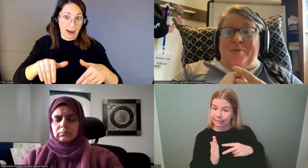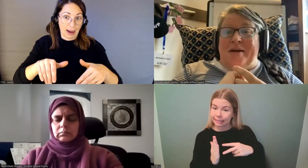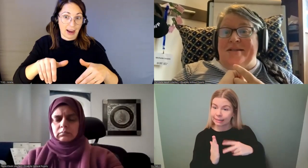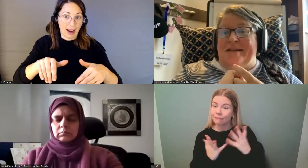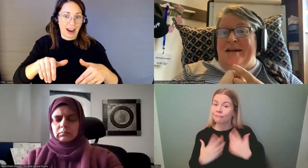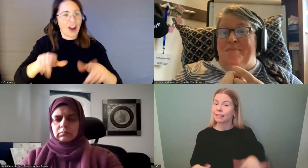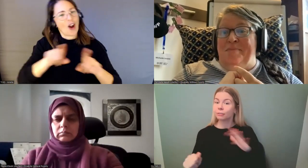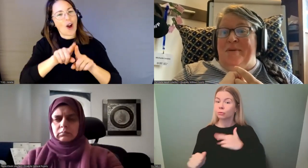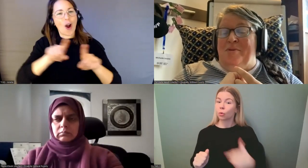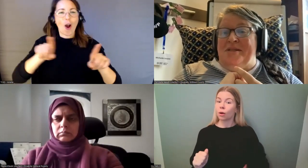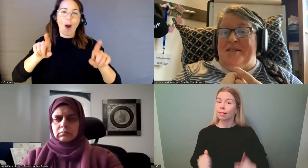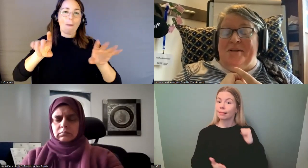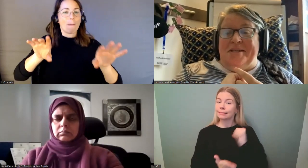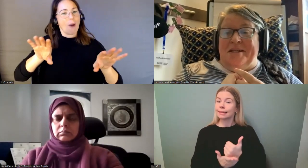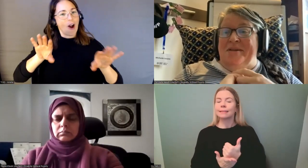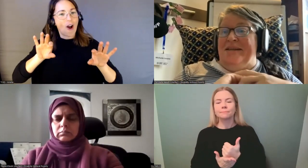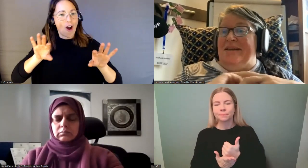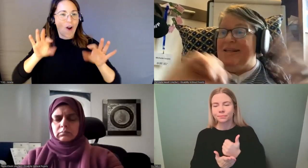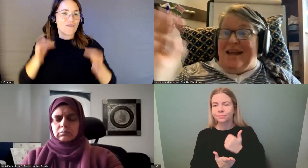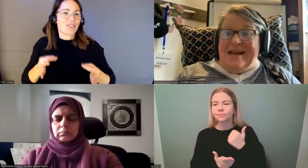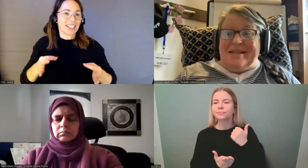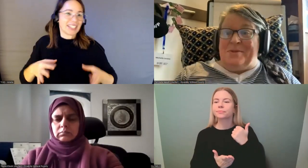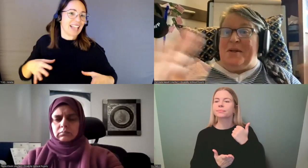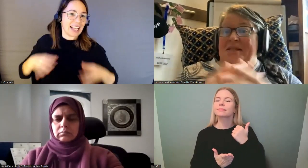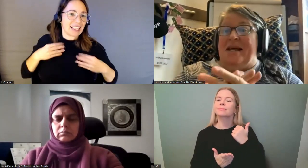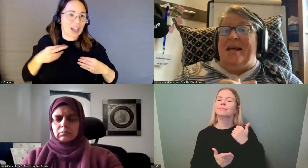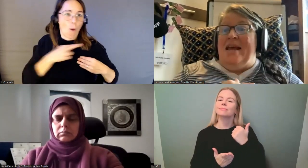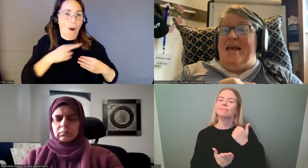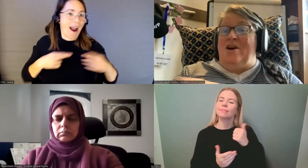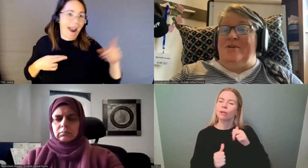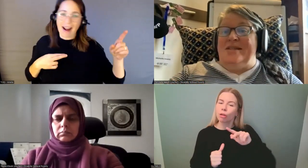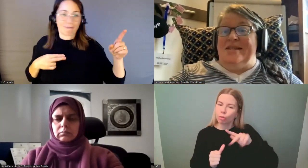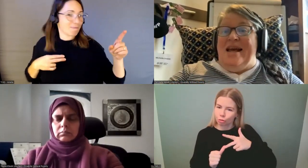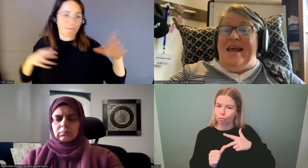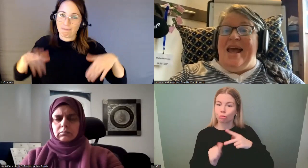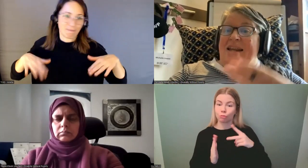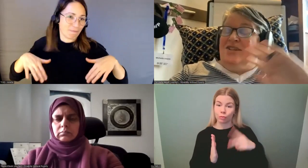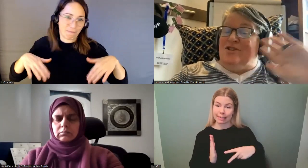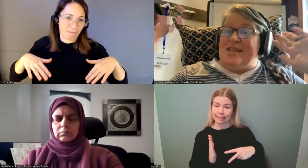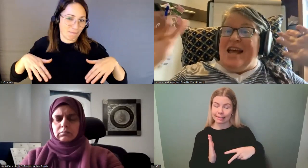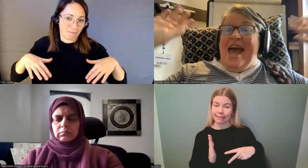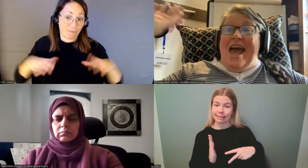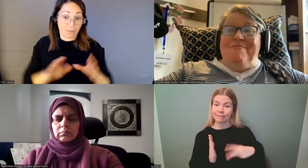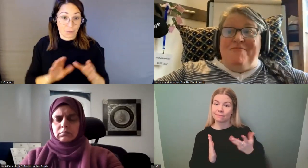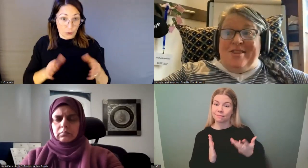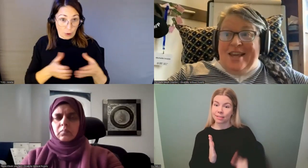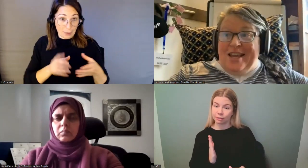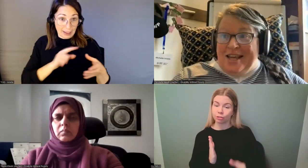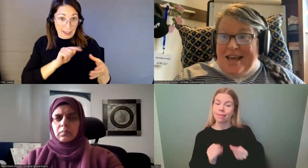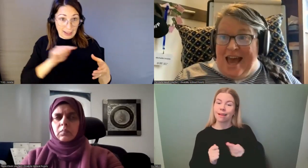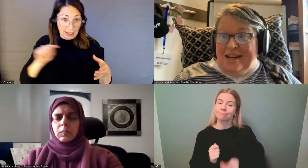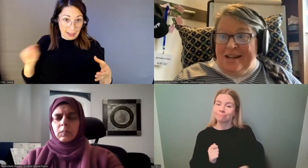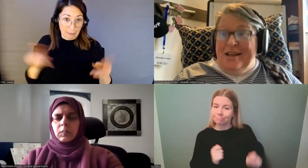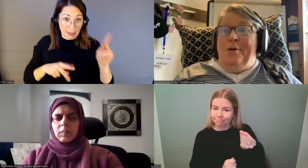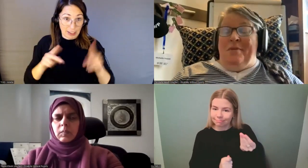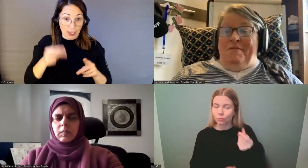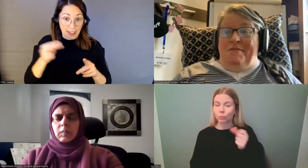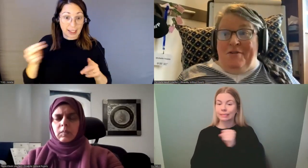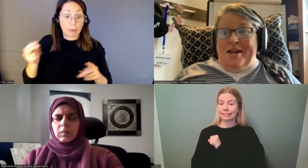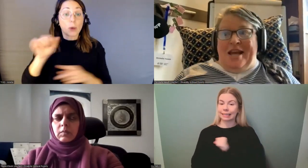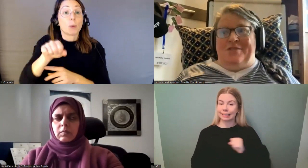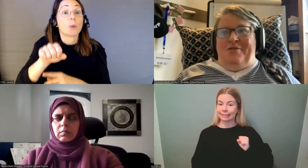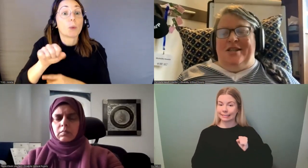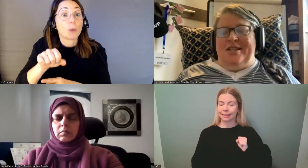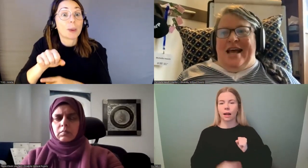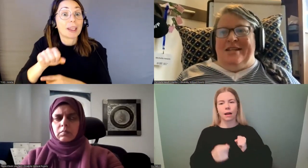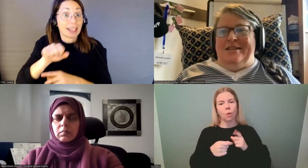New Brunswick's People with Disability Committee. Yes, that's what I said. It goes to the Senate and it does everything again